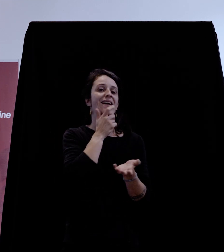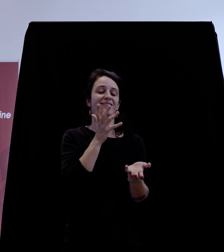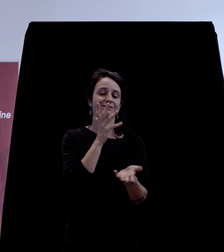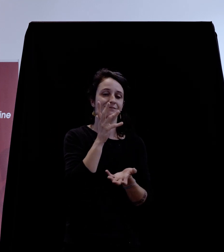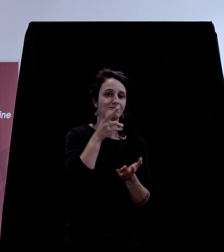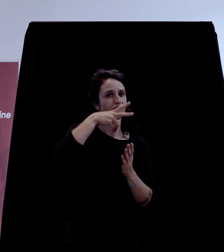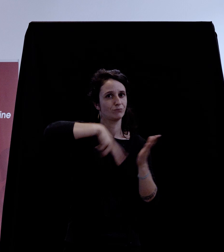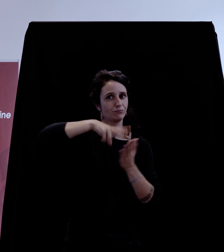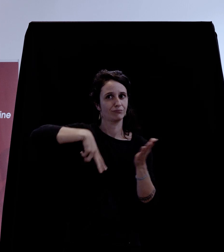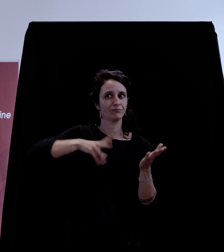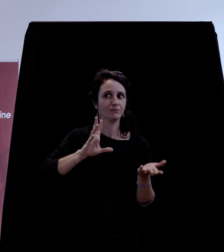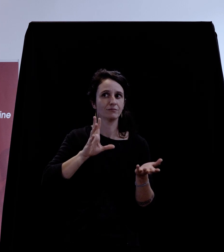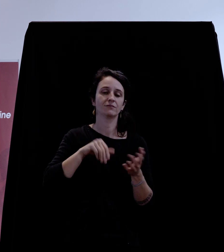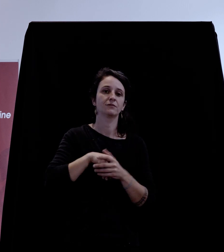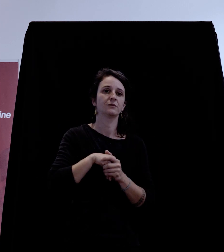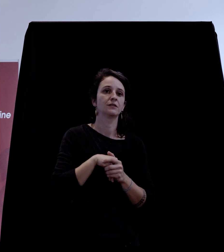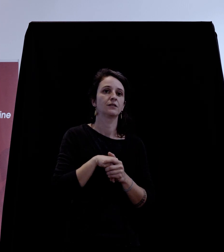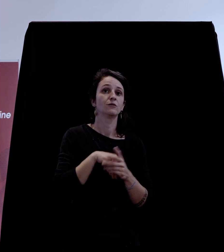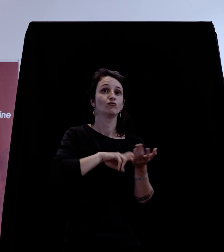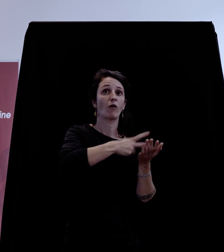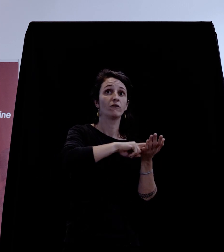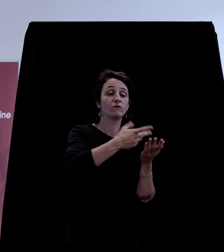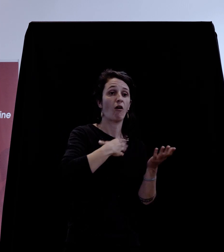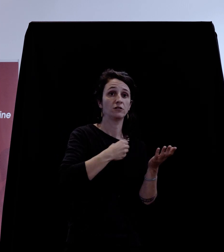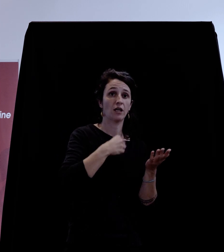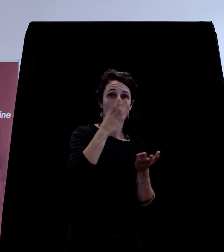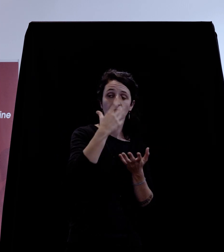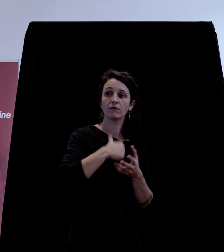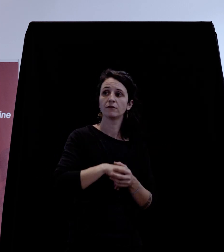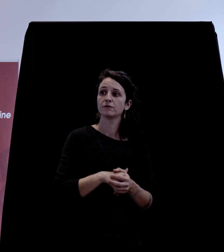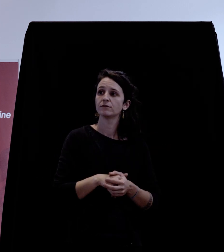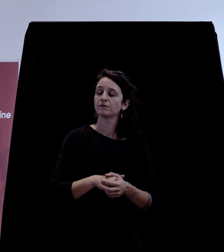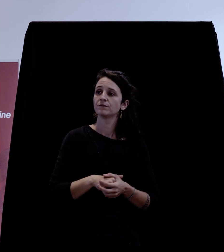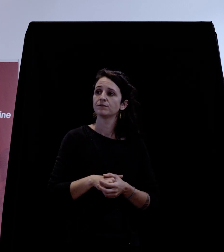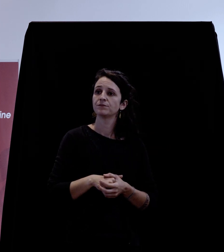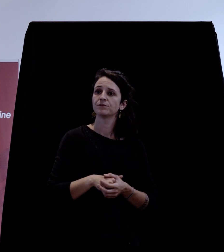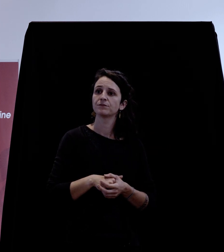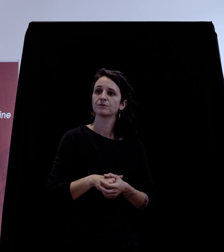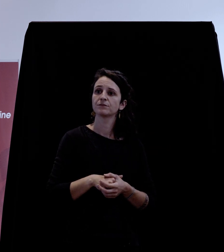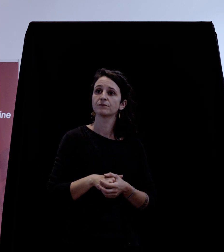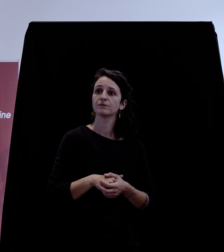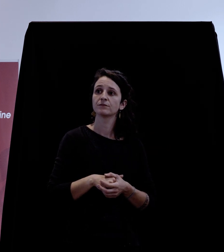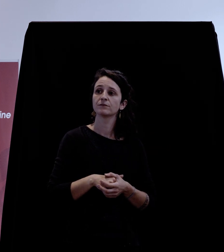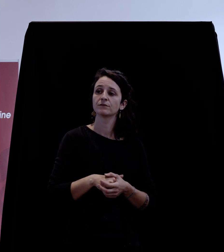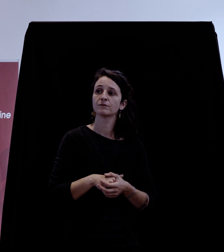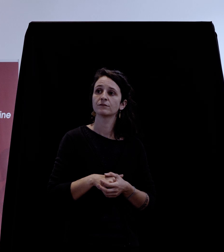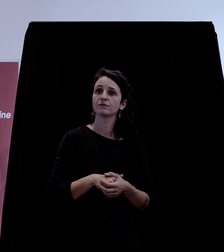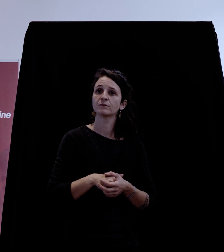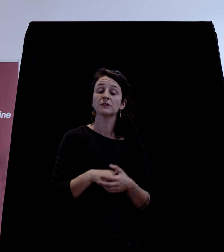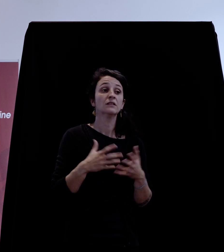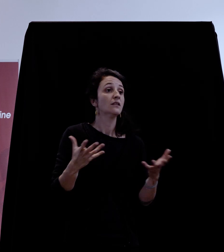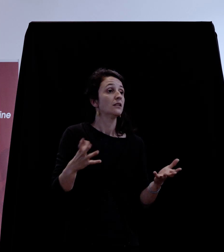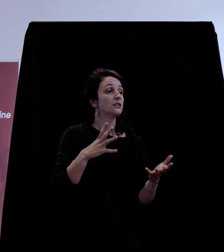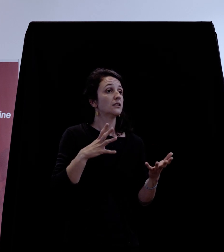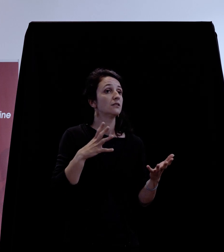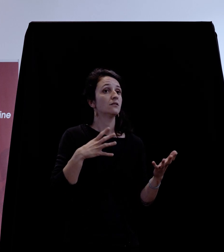the title of my talk is Charge, Behavior, Phenotype, and Behavior Triangle. And that won't mean anything to you right now. That's okay.